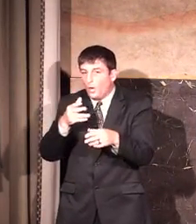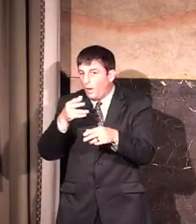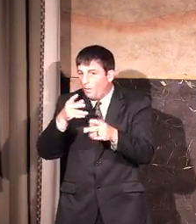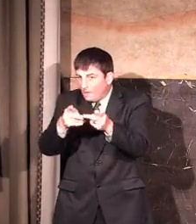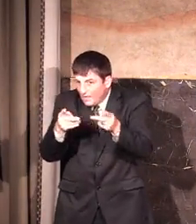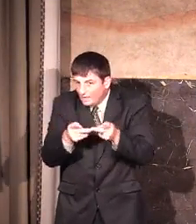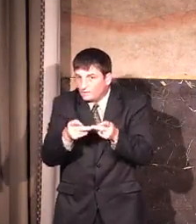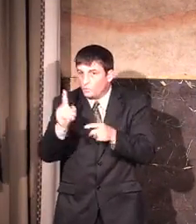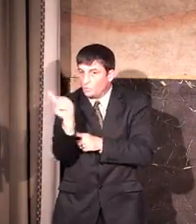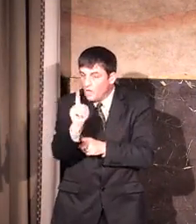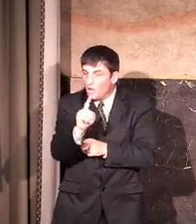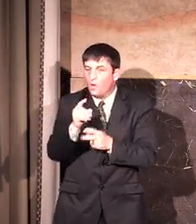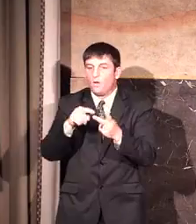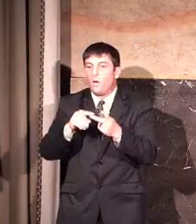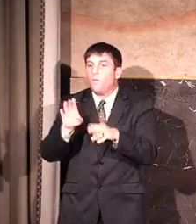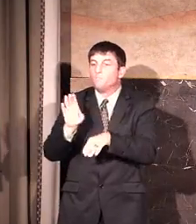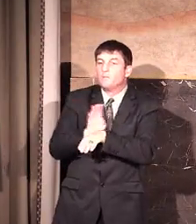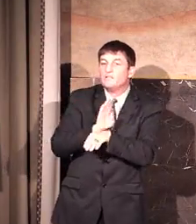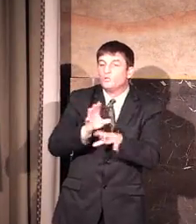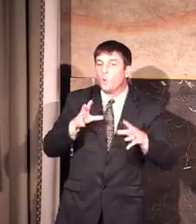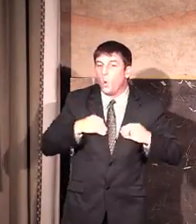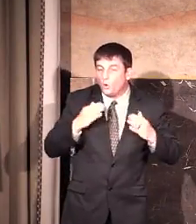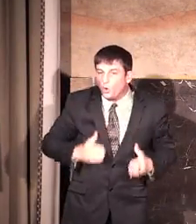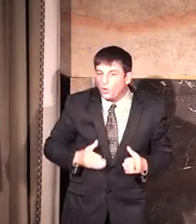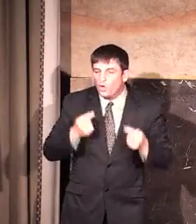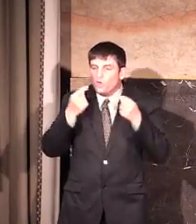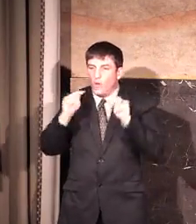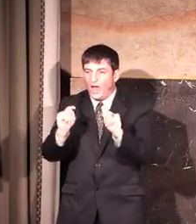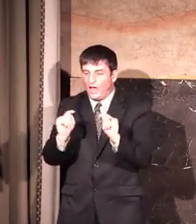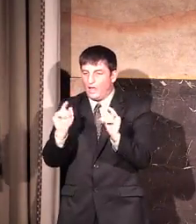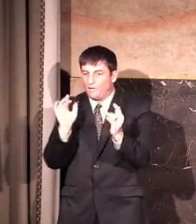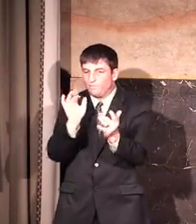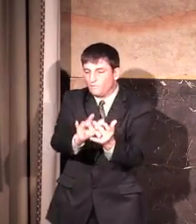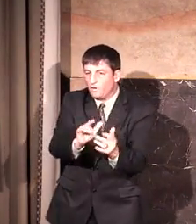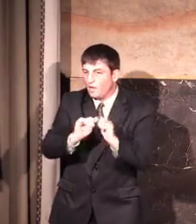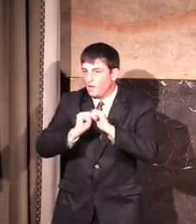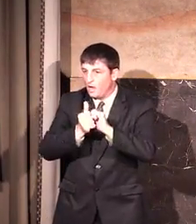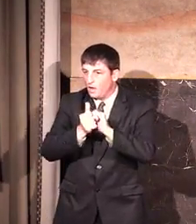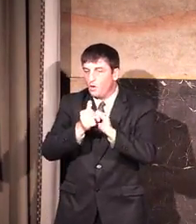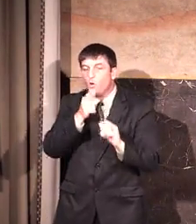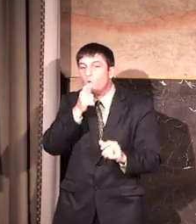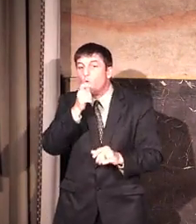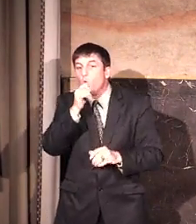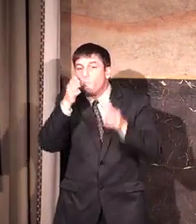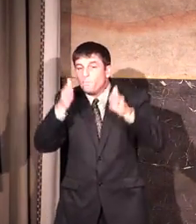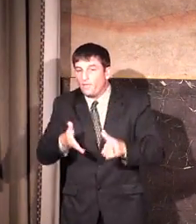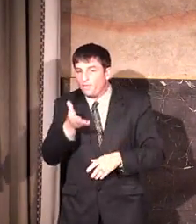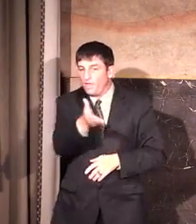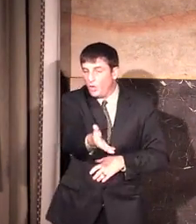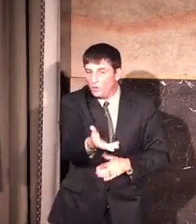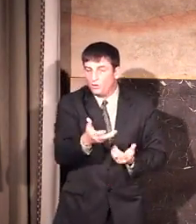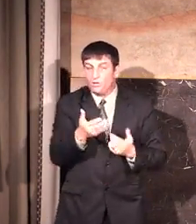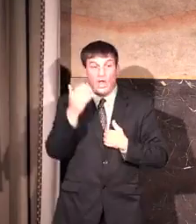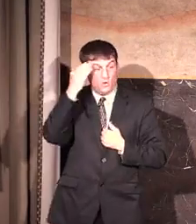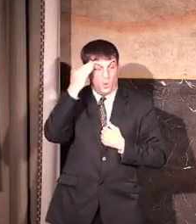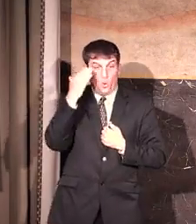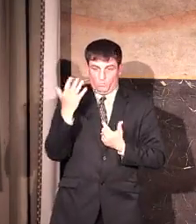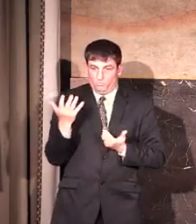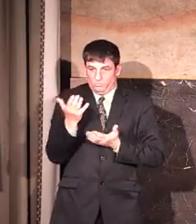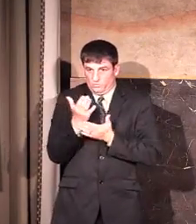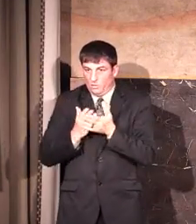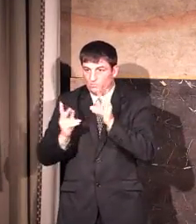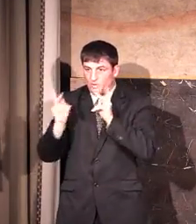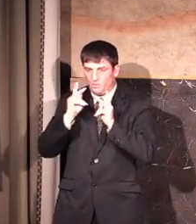to try to identify, if we can identify who is there. And again, I know that for some people that